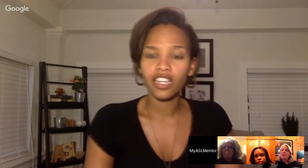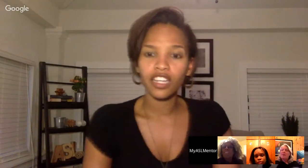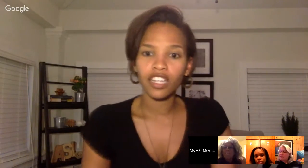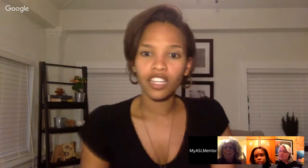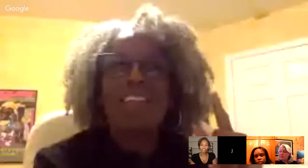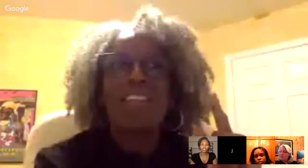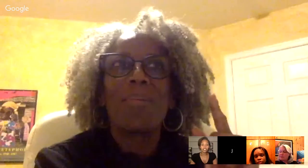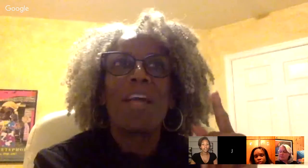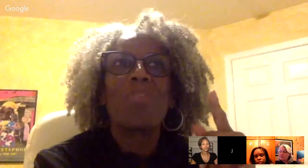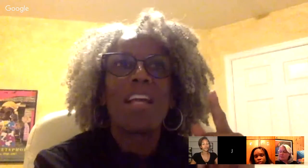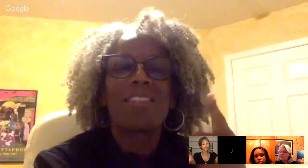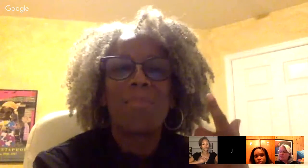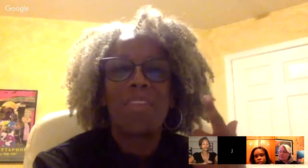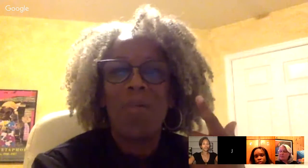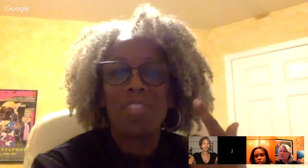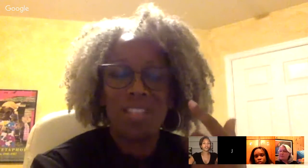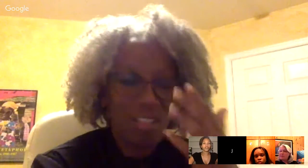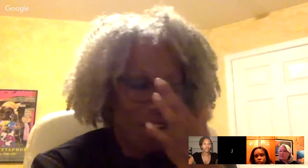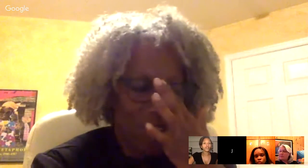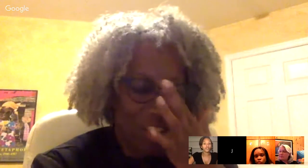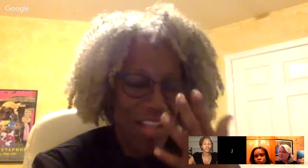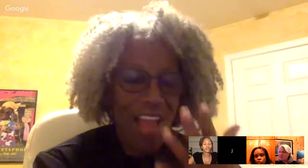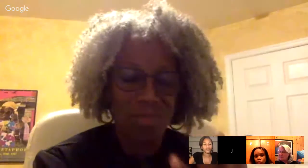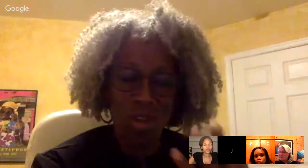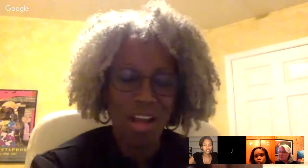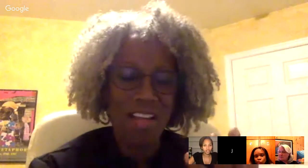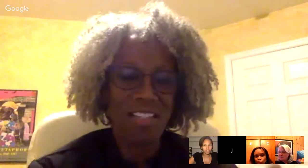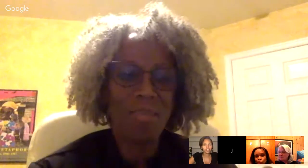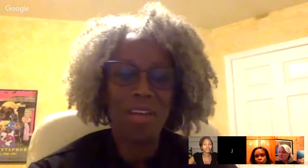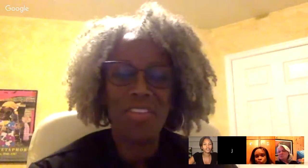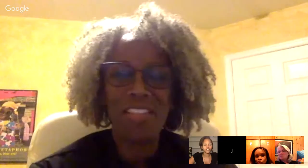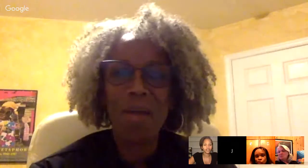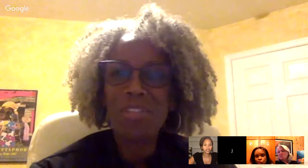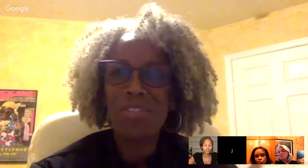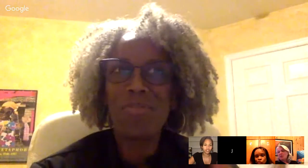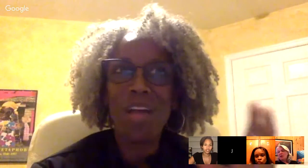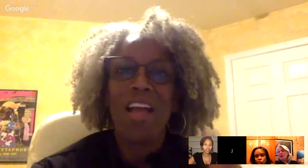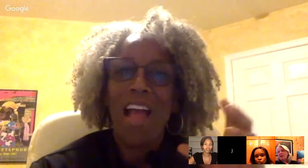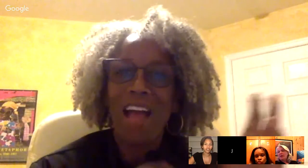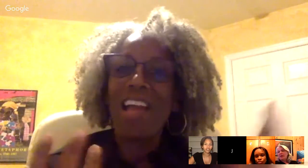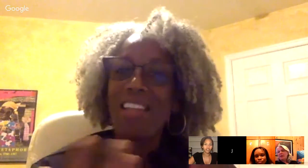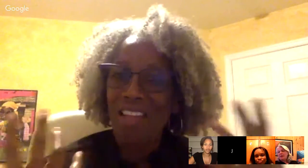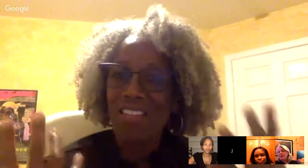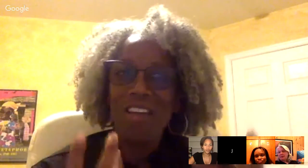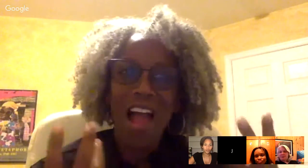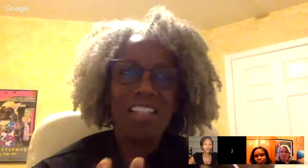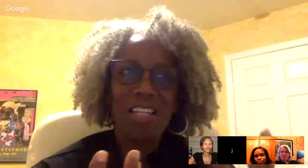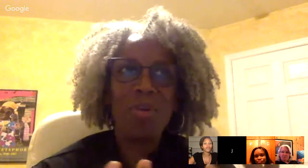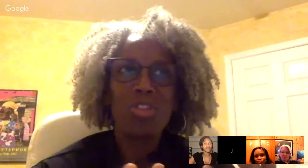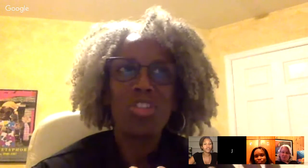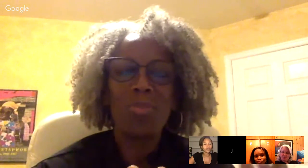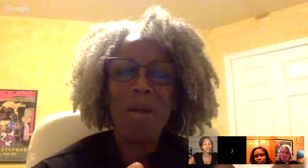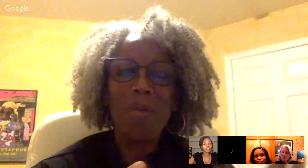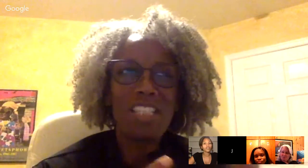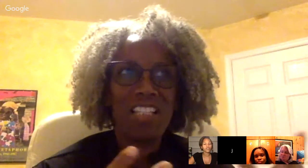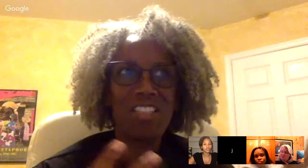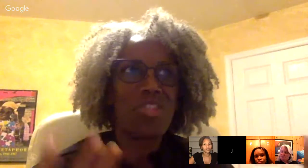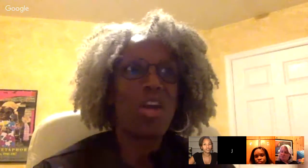another idea, but I realized something. I had a wrong idea about this. I like the idea of highly emotional, but I was thinking she was talking about the